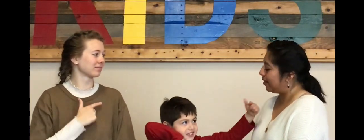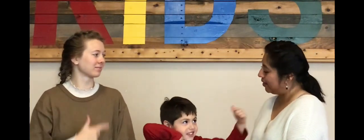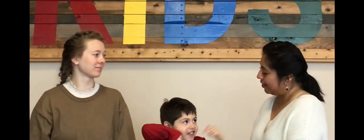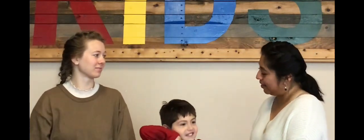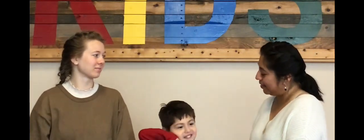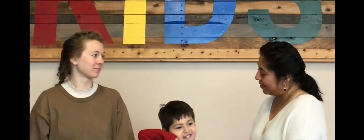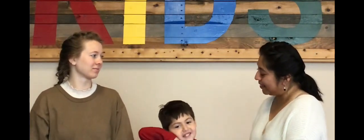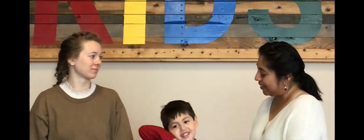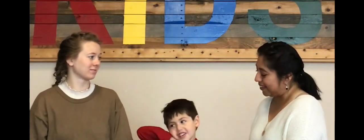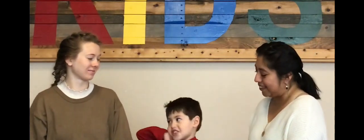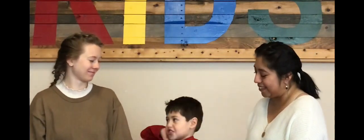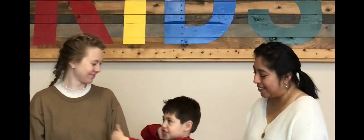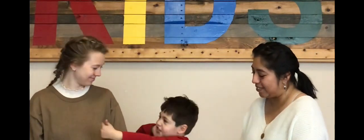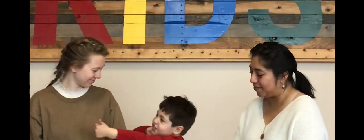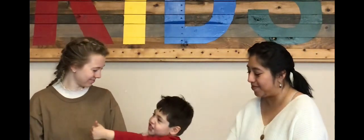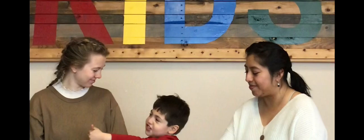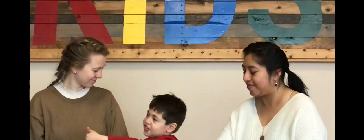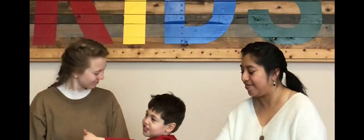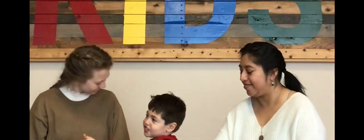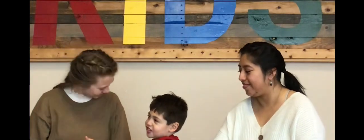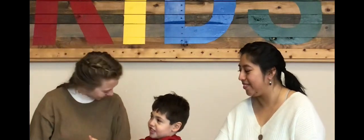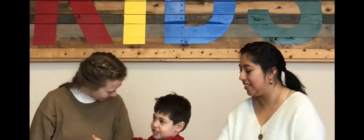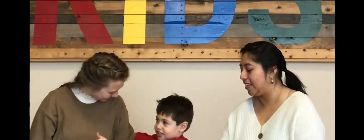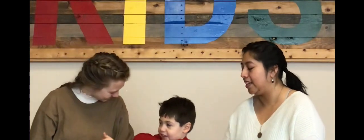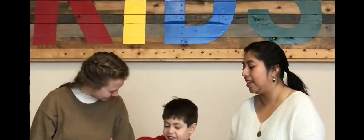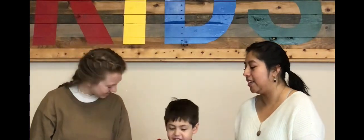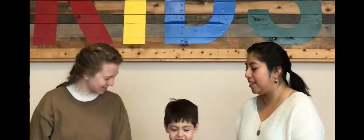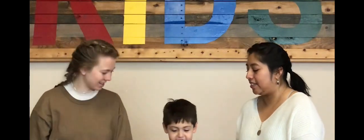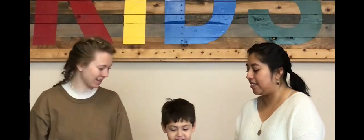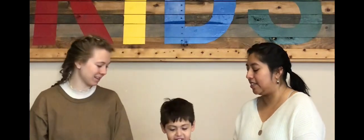them. See? Towards them.